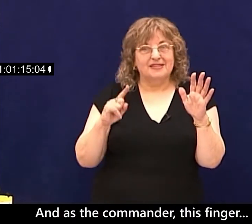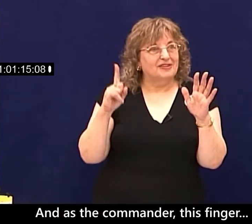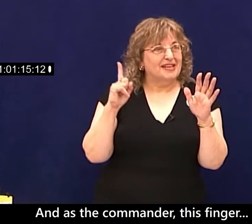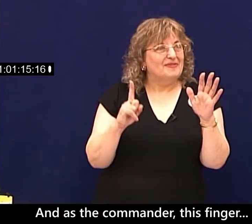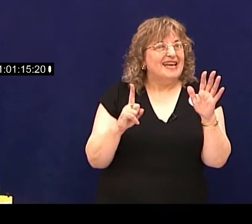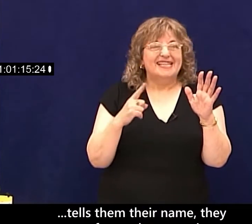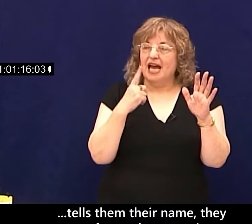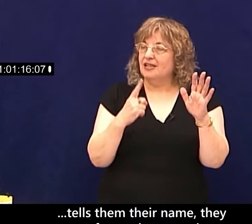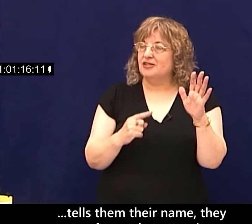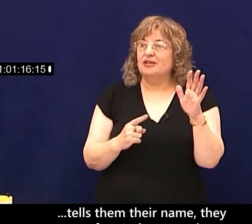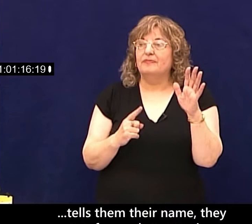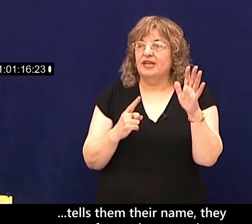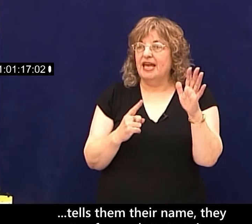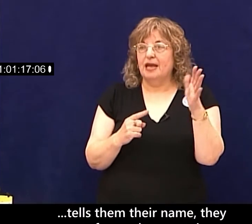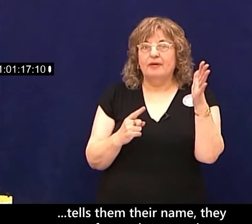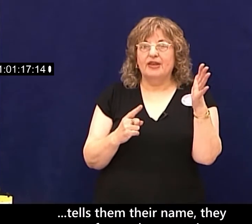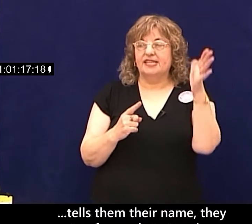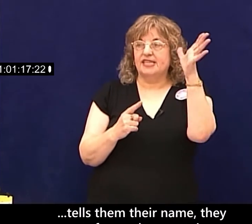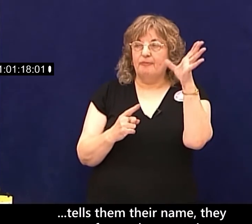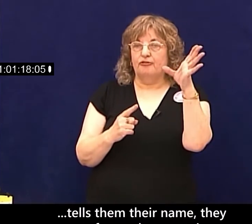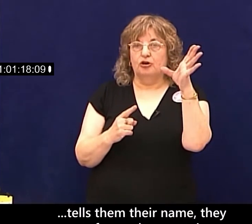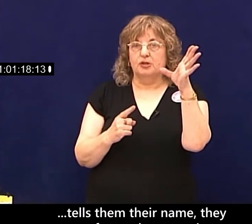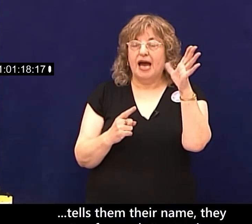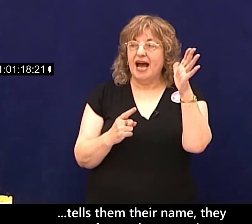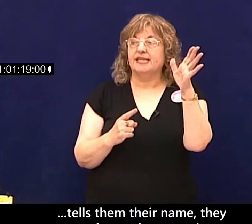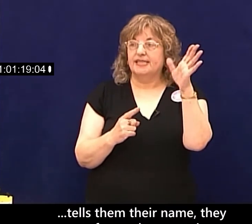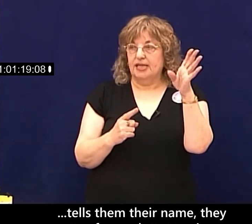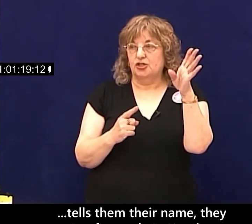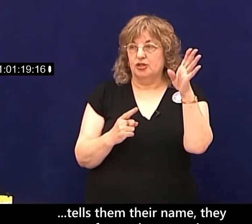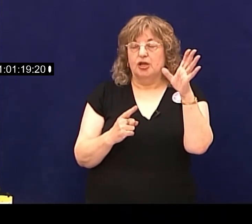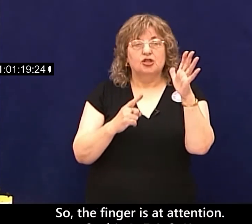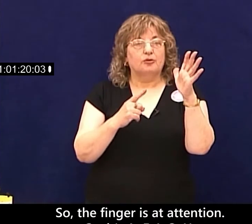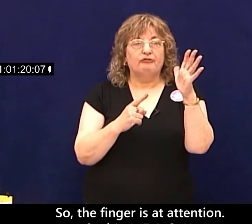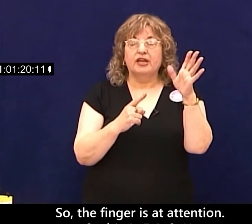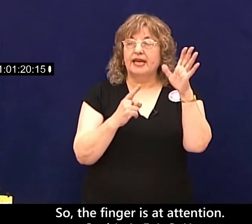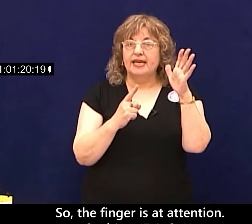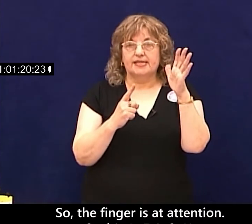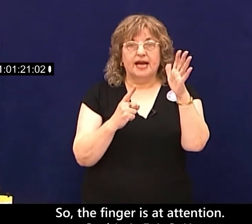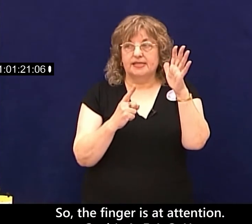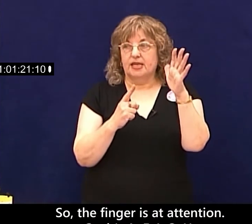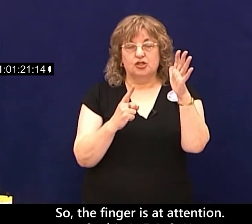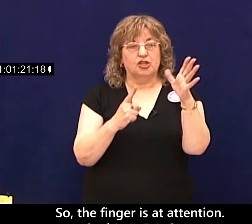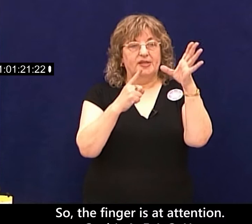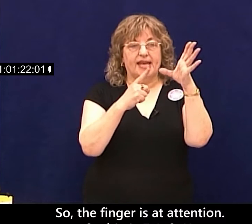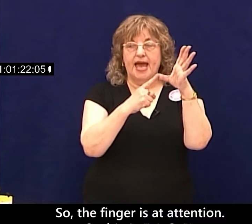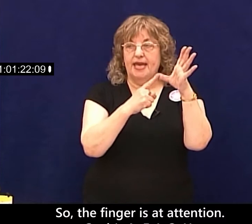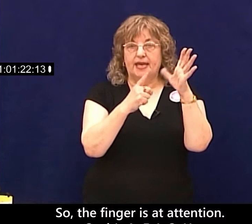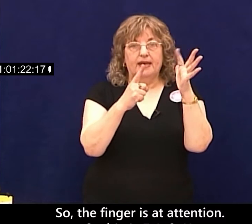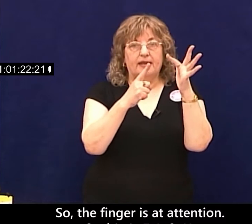finger, tells them the name, they step forward at attention. So the finger is at attention. So it's A,